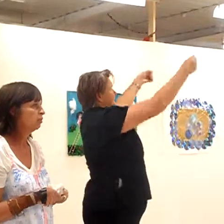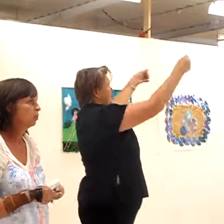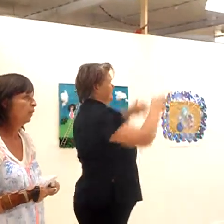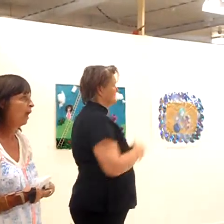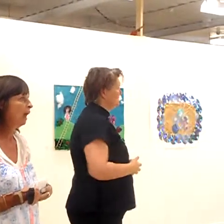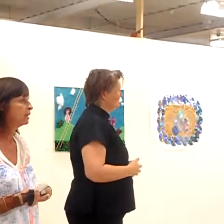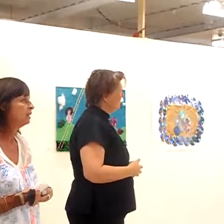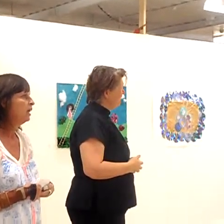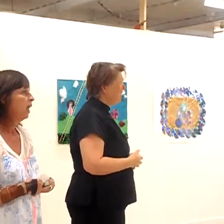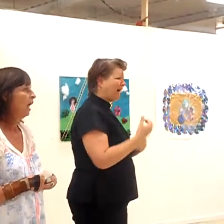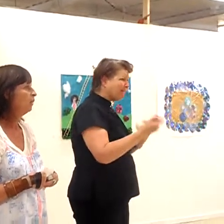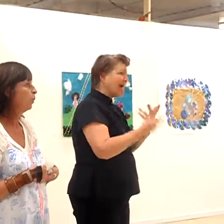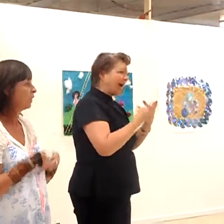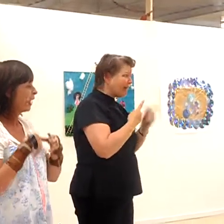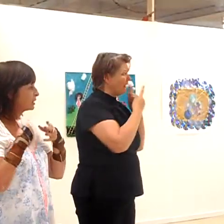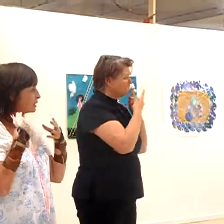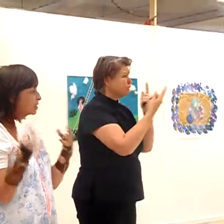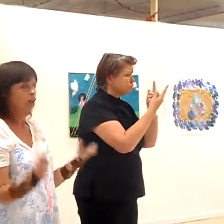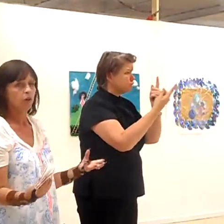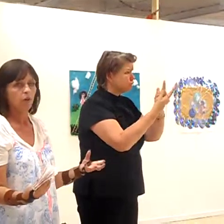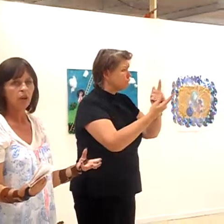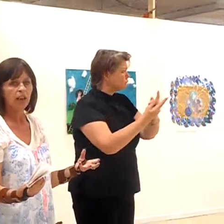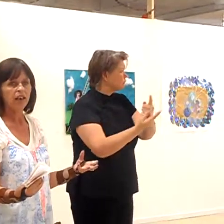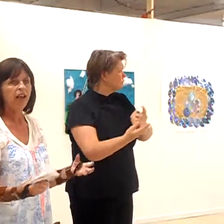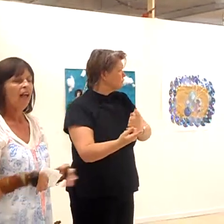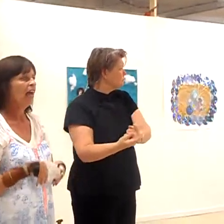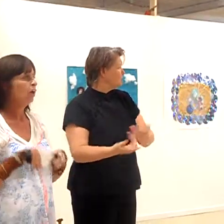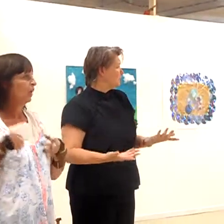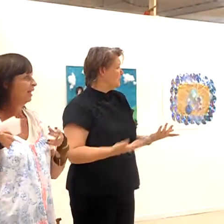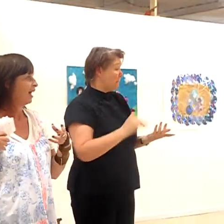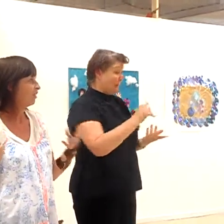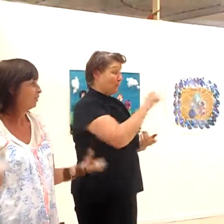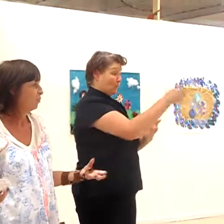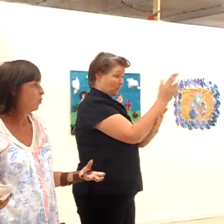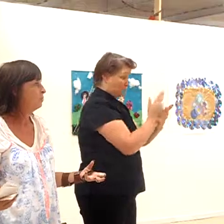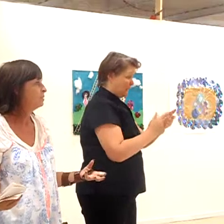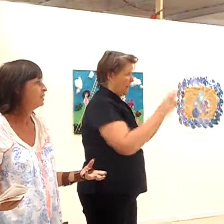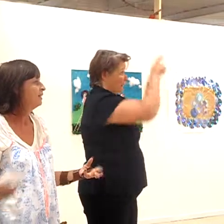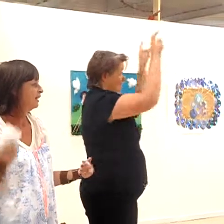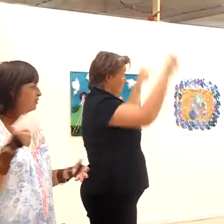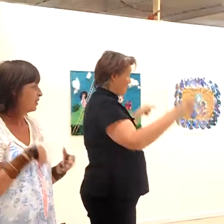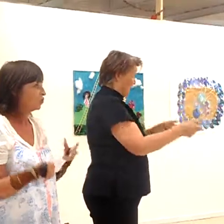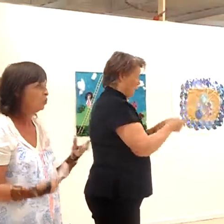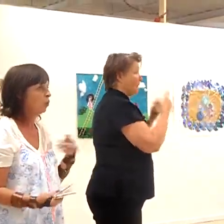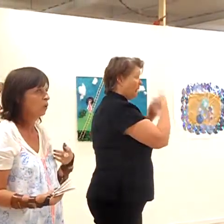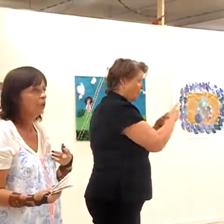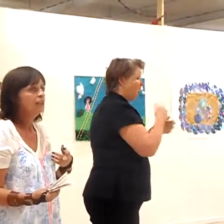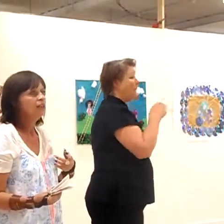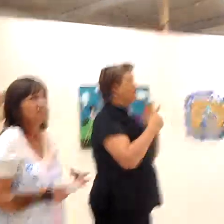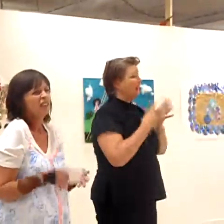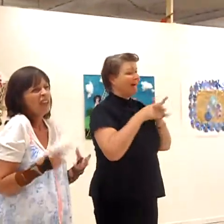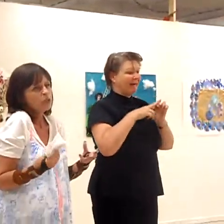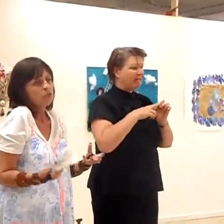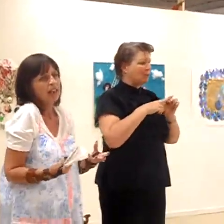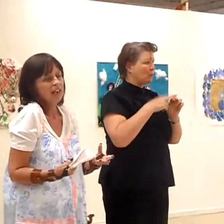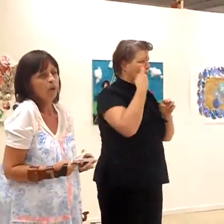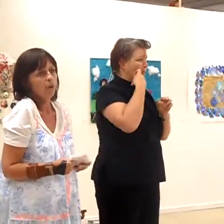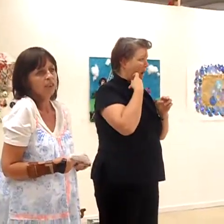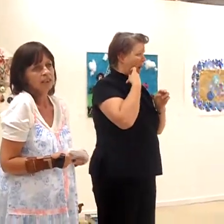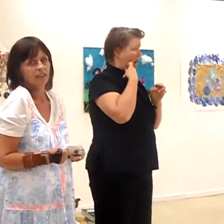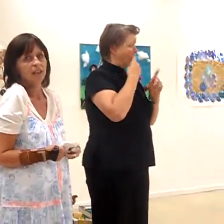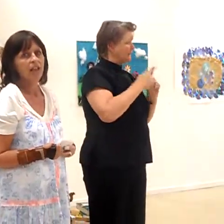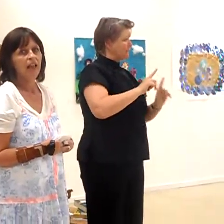And we really wanted to open up people's mind about what art is, that art isn't just about putting, making a piece of work in two-dimensional